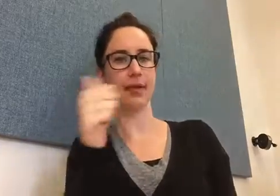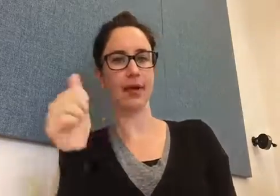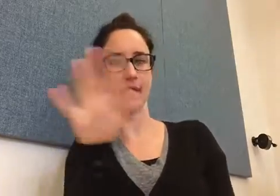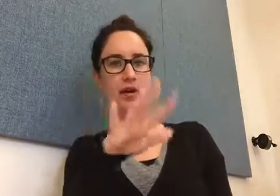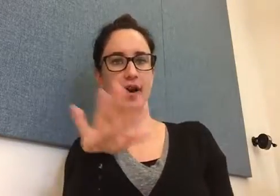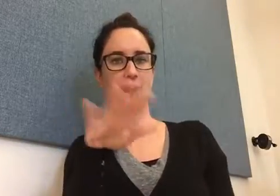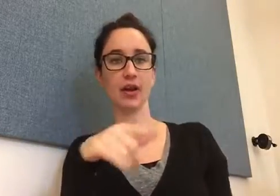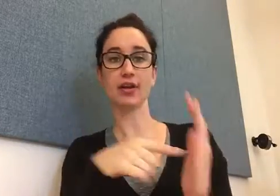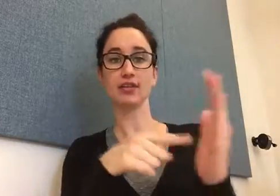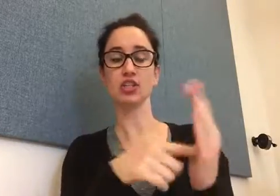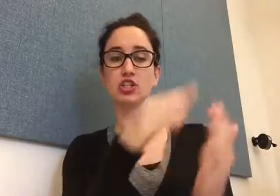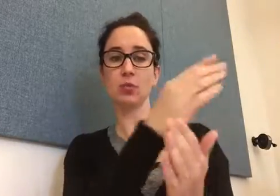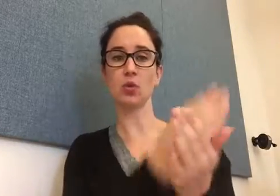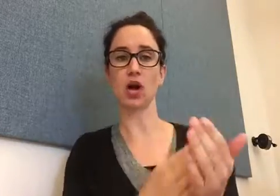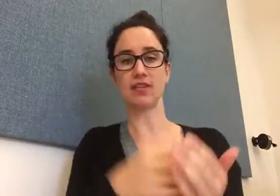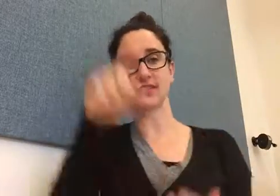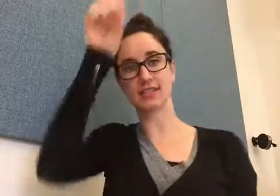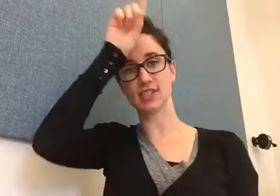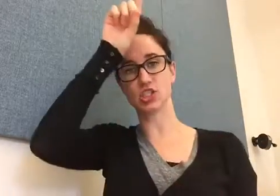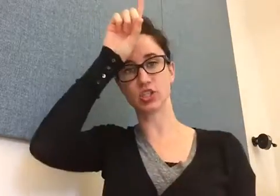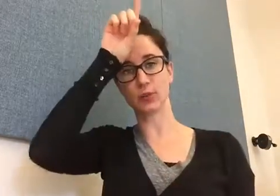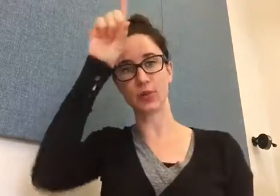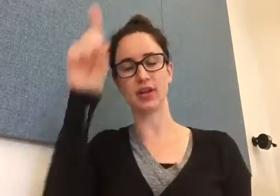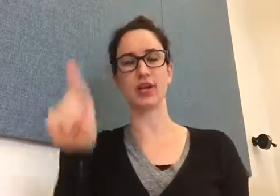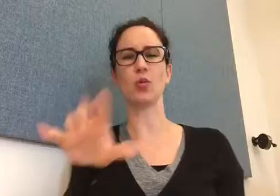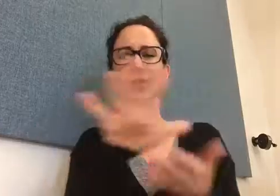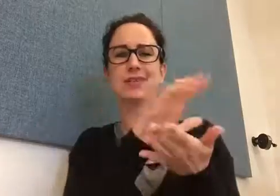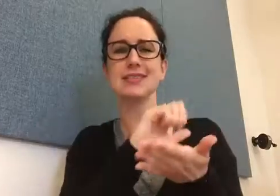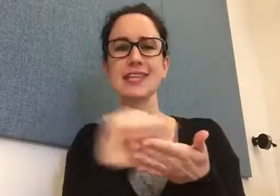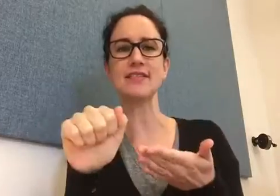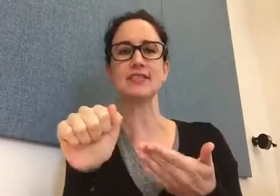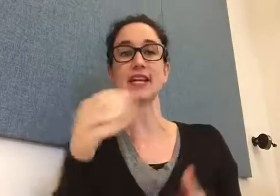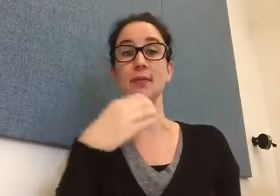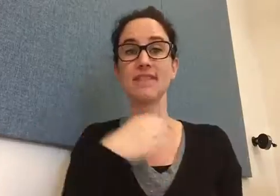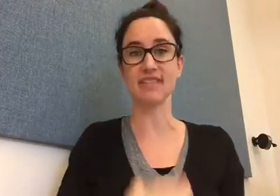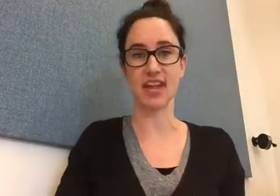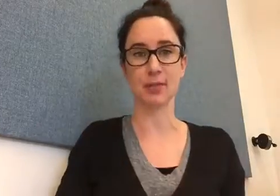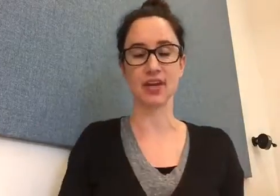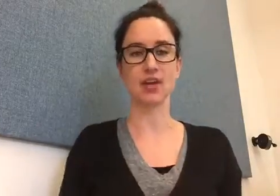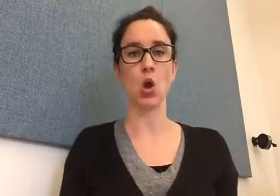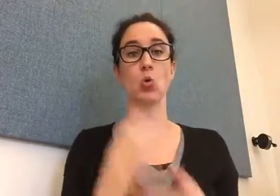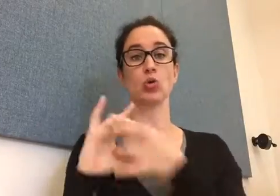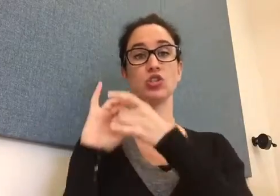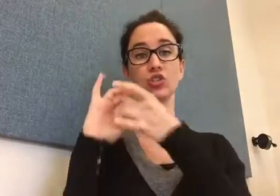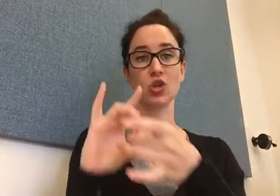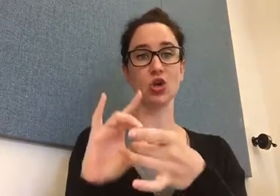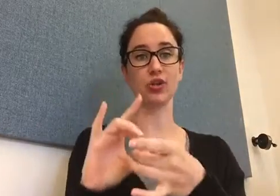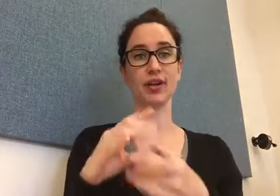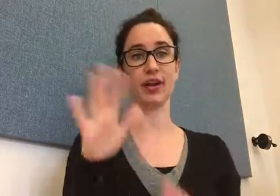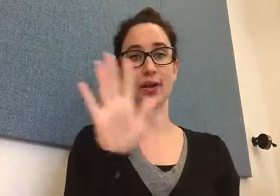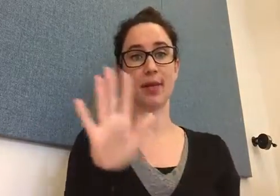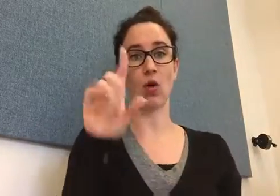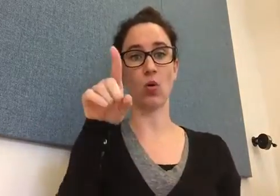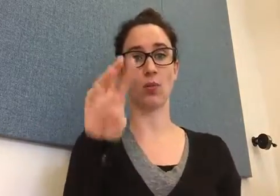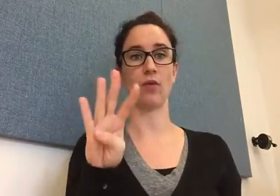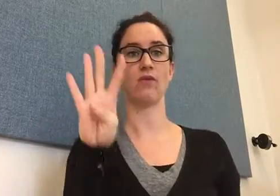such as some provinces in Germany, were devastated by famine, resulting in about 1.4 million